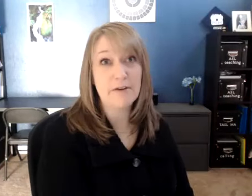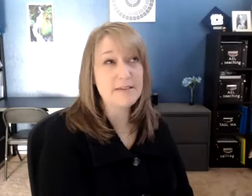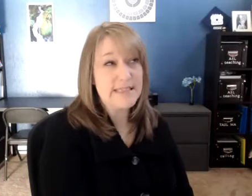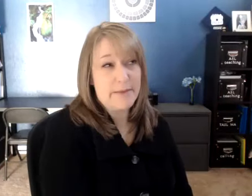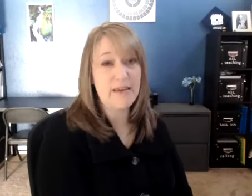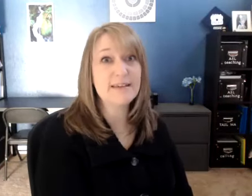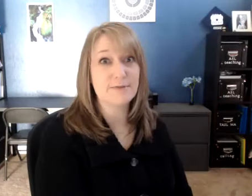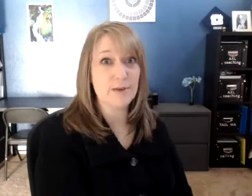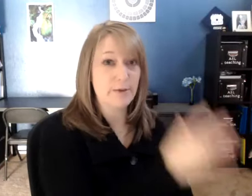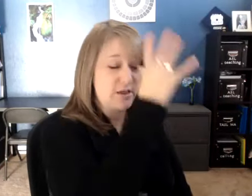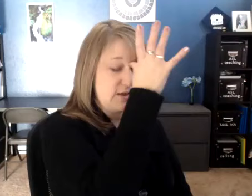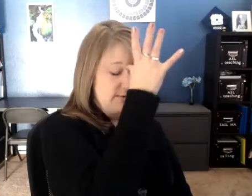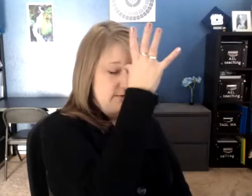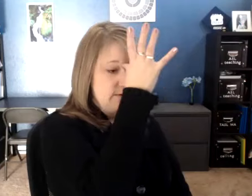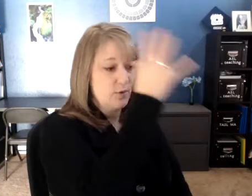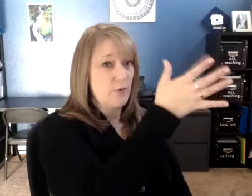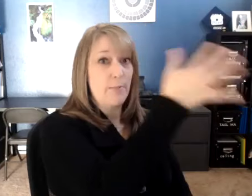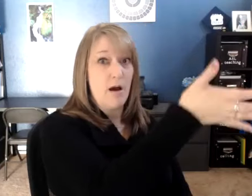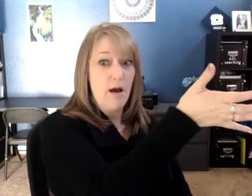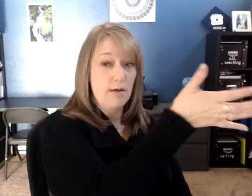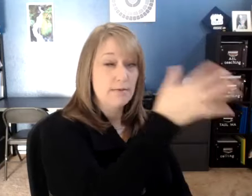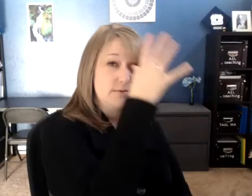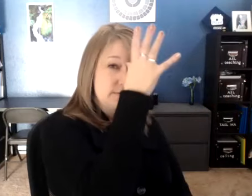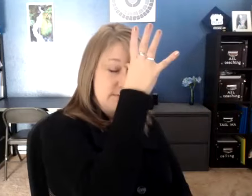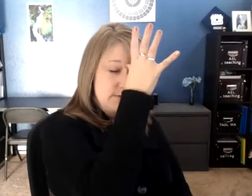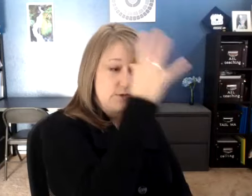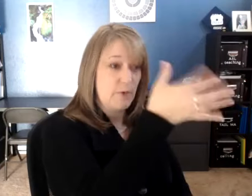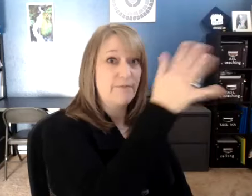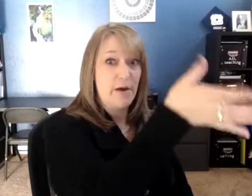Grandfather, same thing, different location. Grandpa, grandfather.